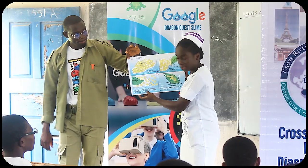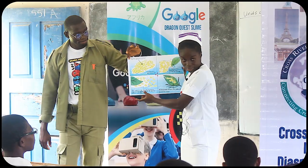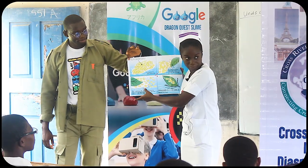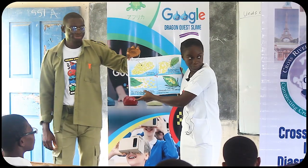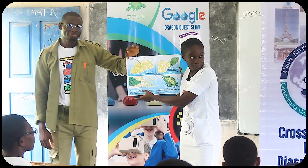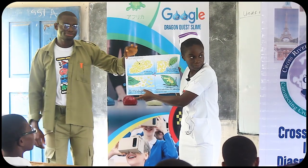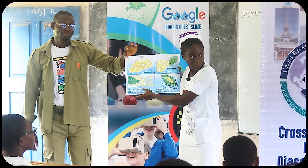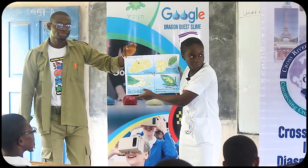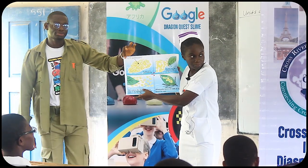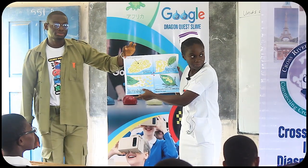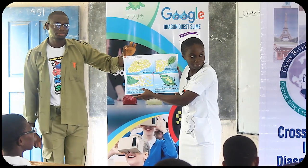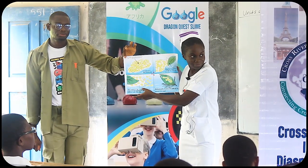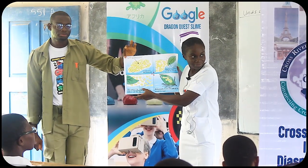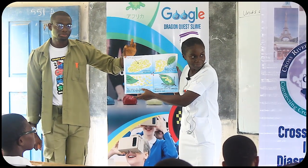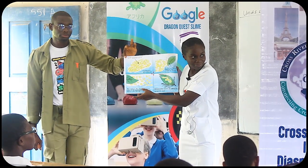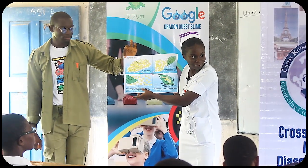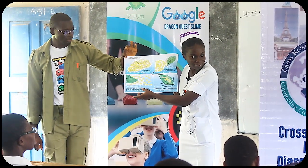and they die.